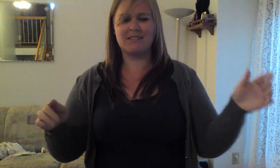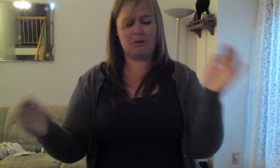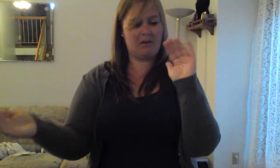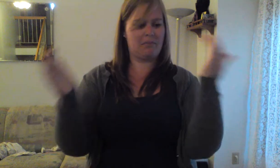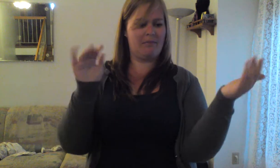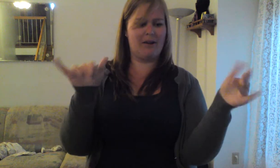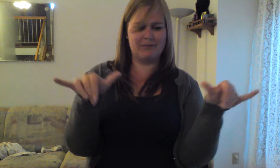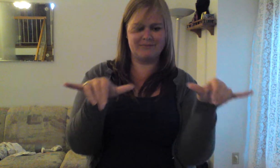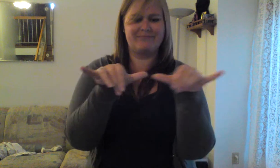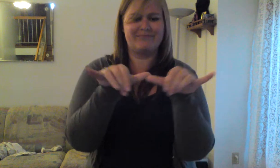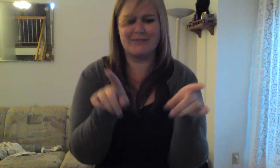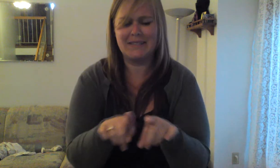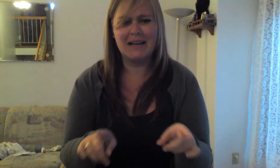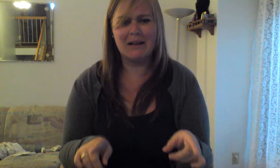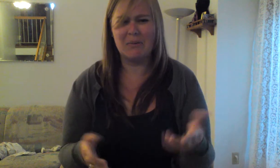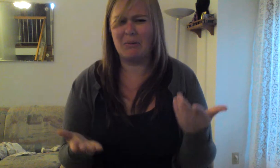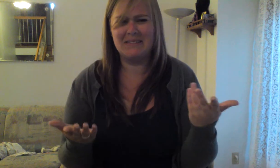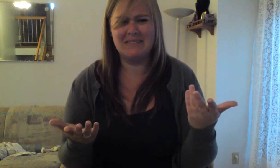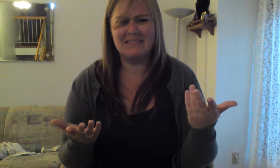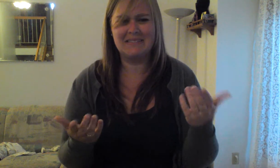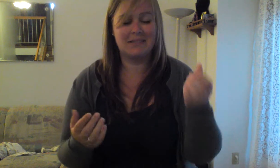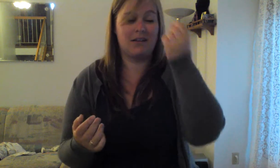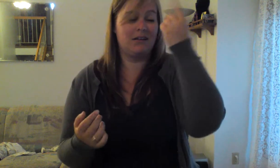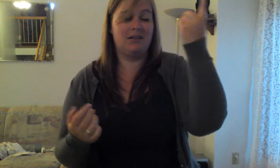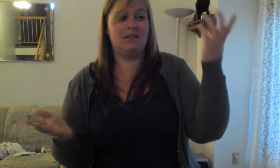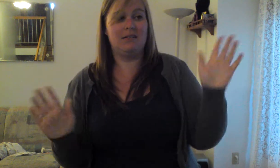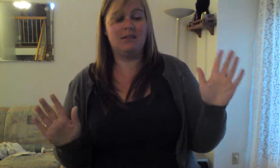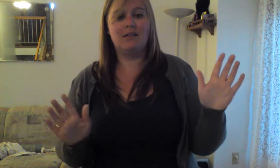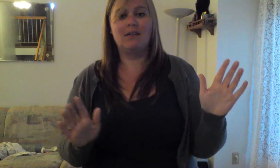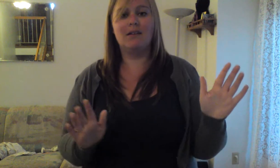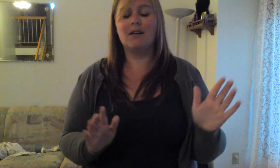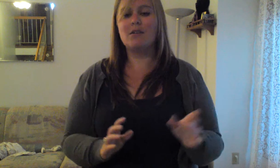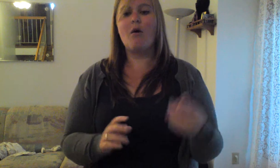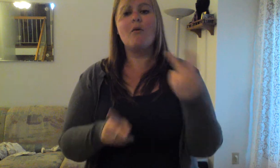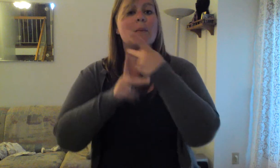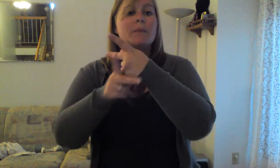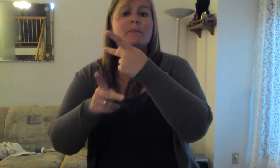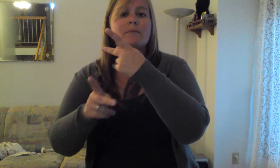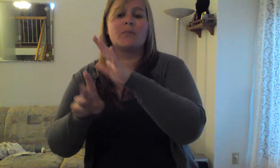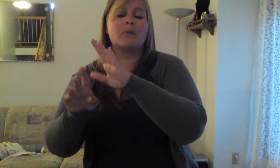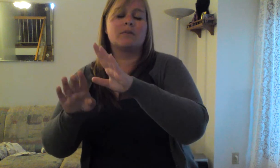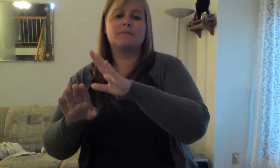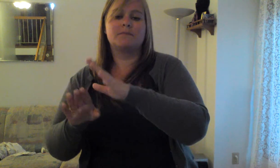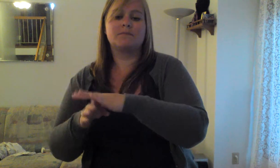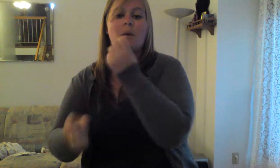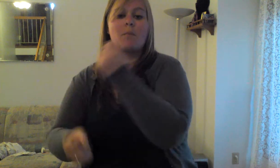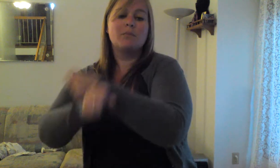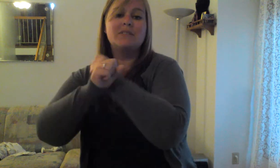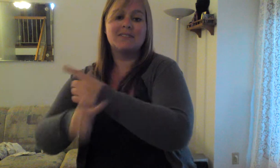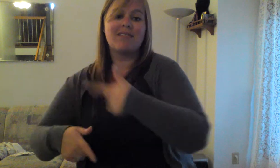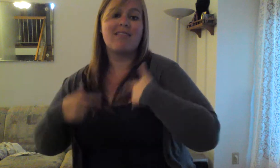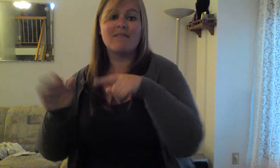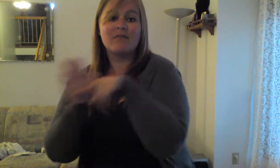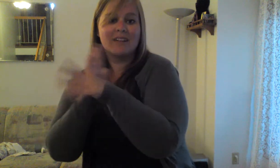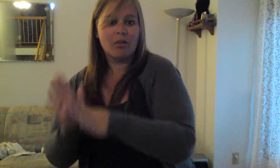me. You got people who are interested in protecting the life of a killer, yet are willing to take the life of an innocent, unworn child.